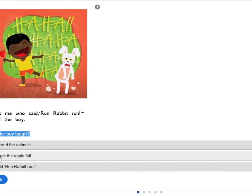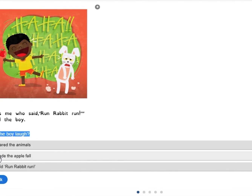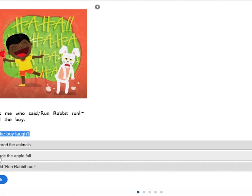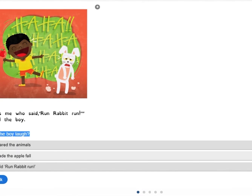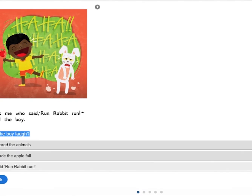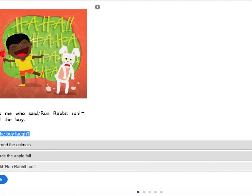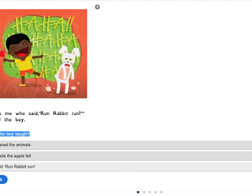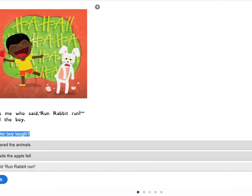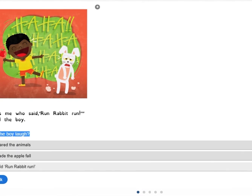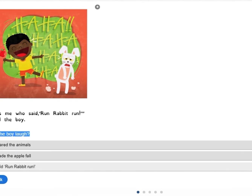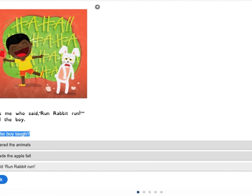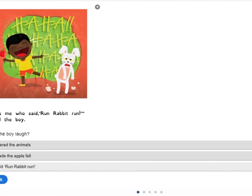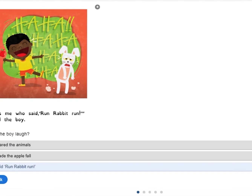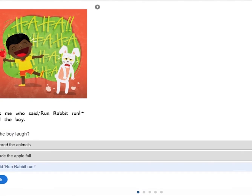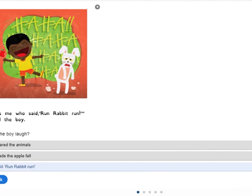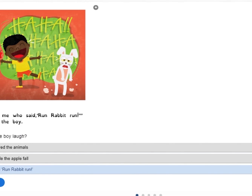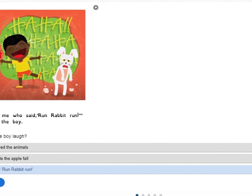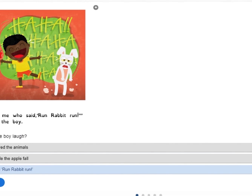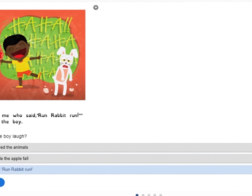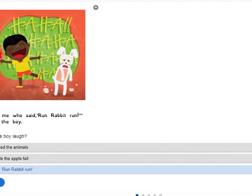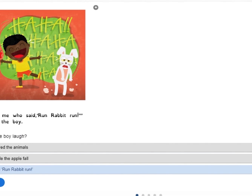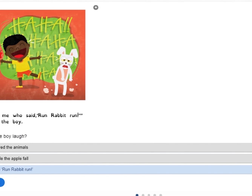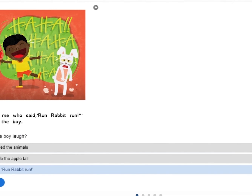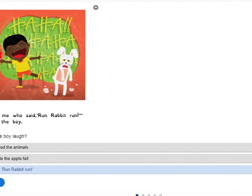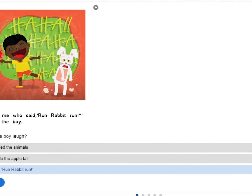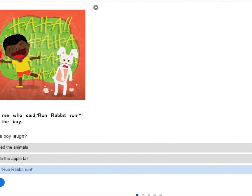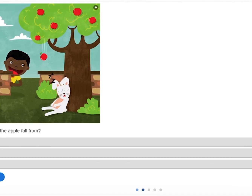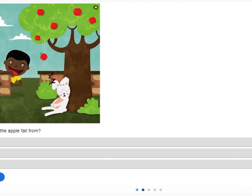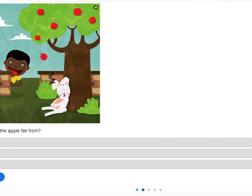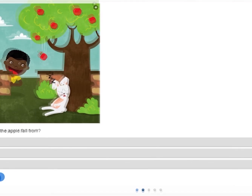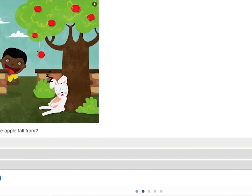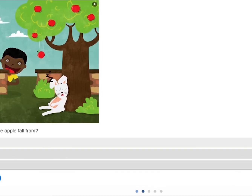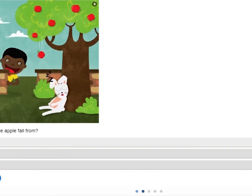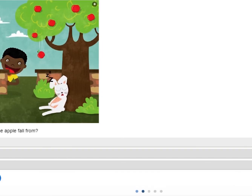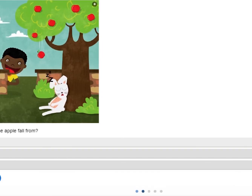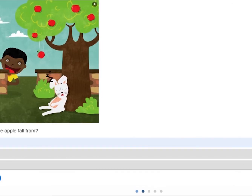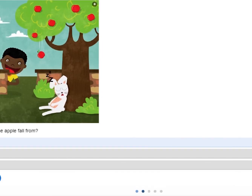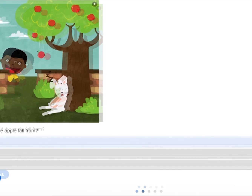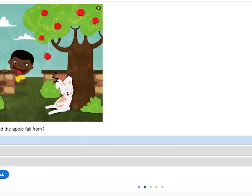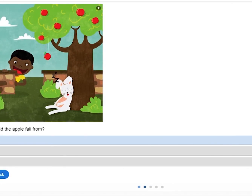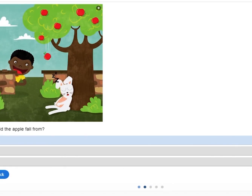Visit ekitabu.com/TV and try it today.